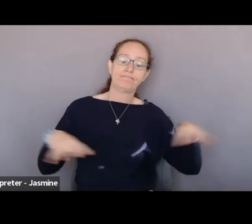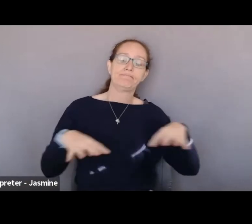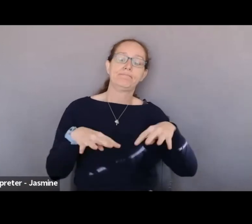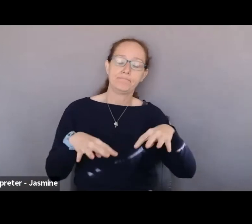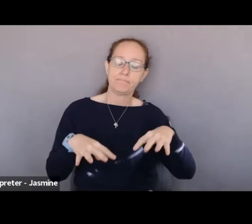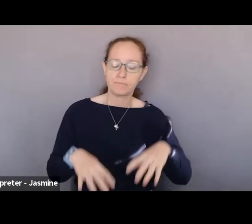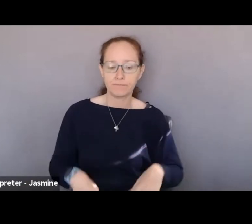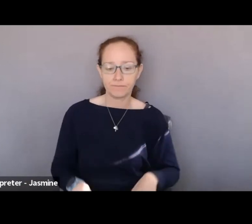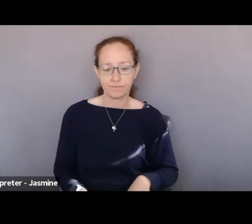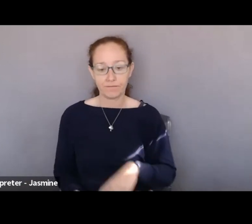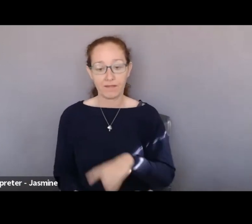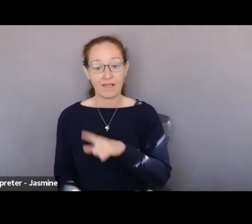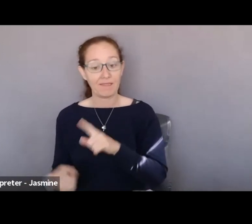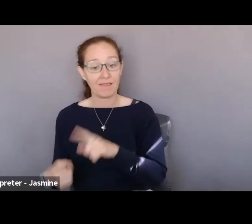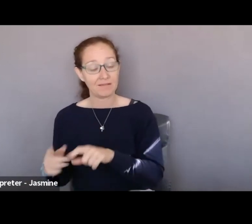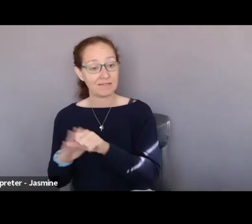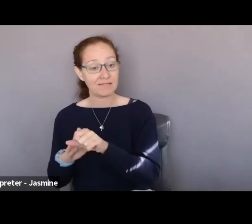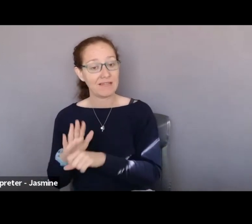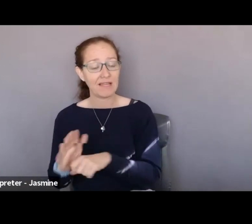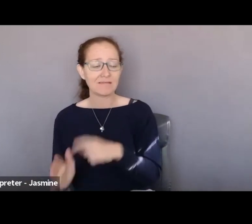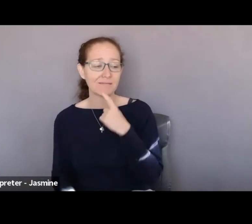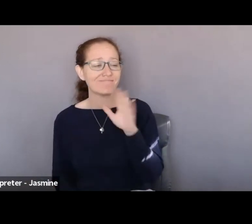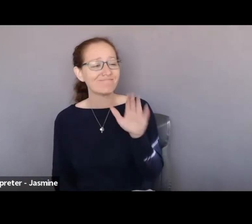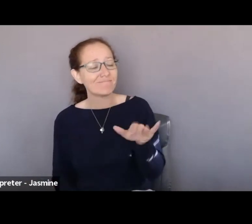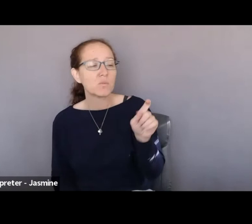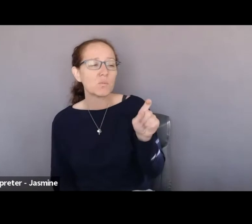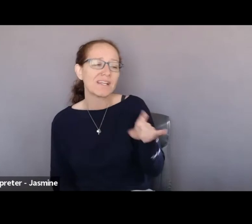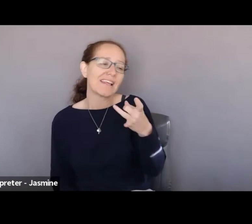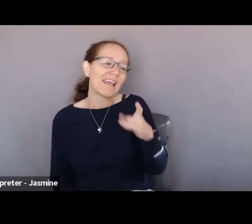18 years to remediate the lead in the water.